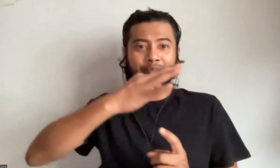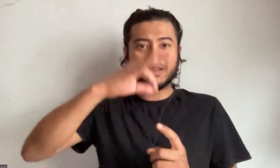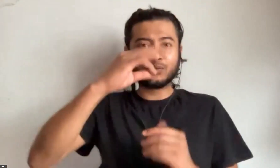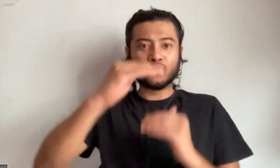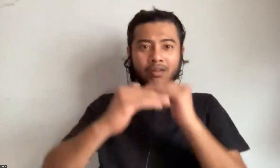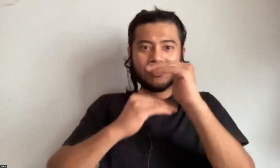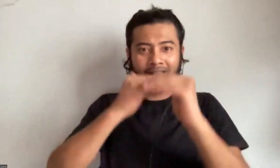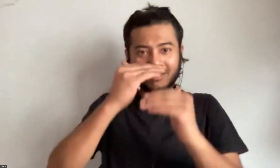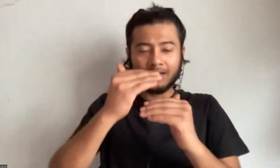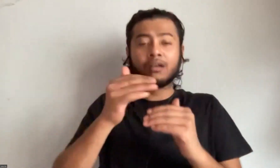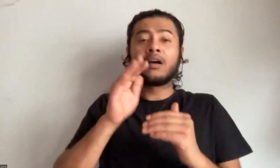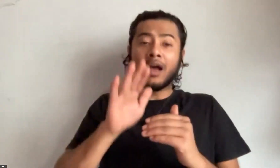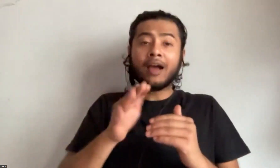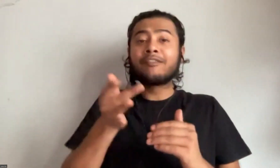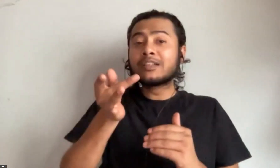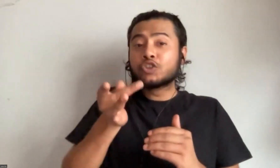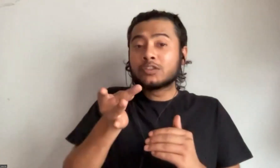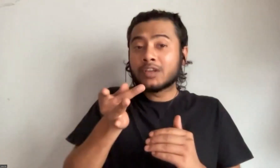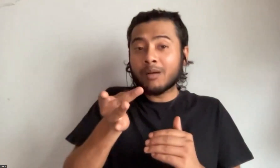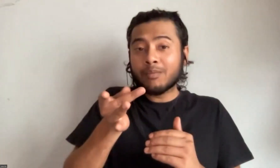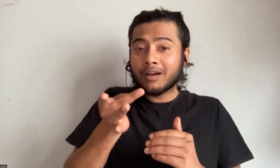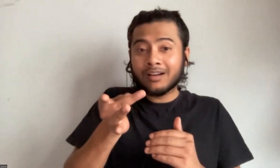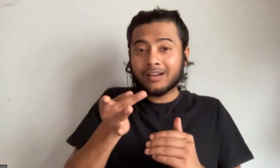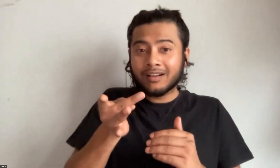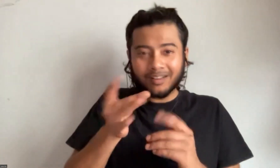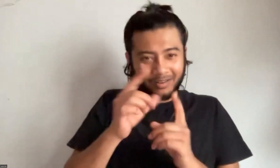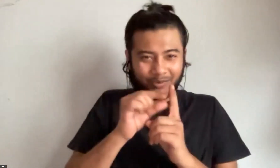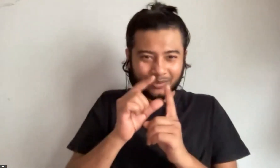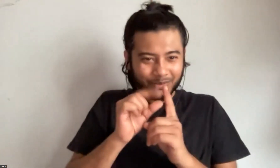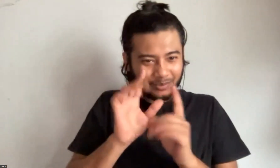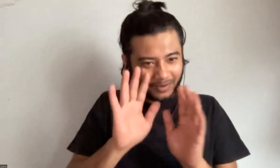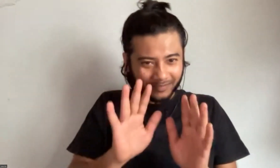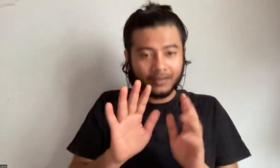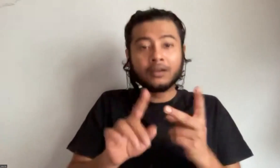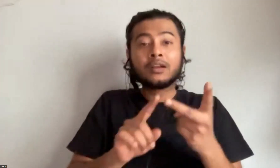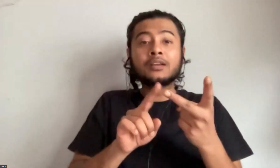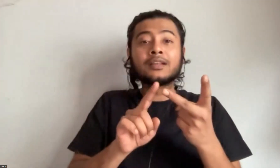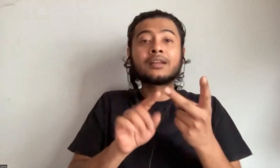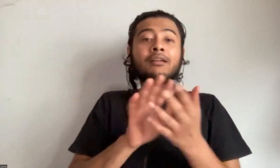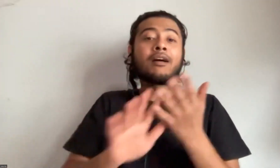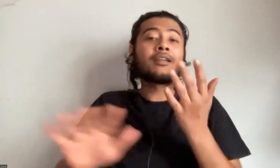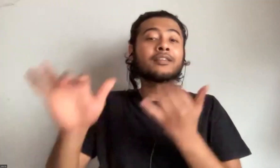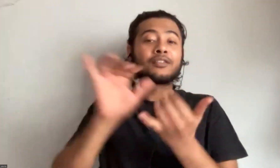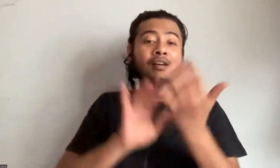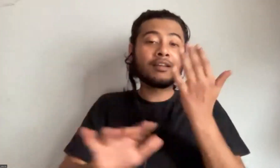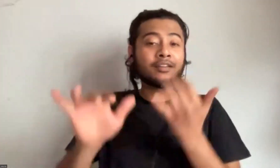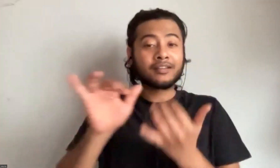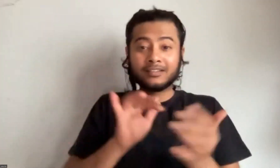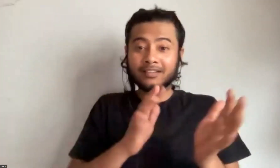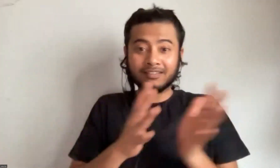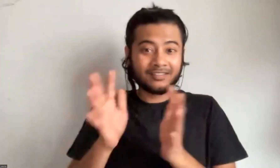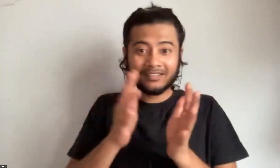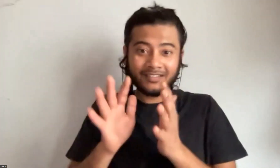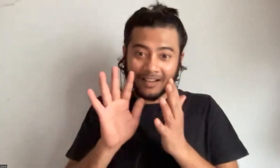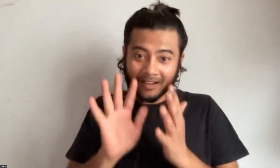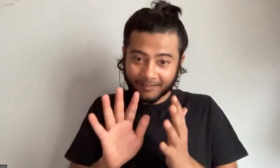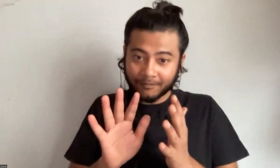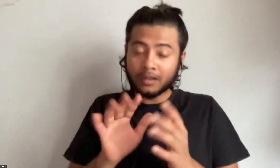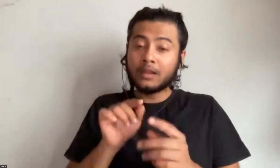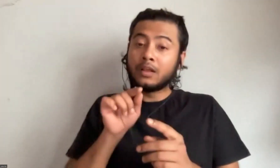So let's take you through the next slide and we will see and understand what actually is the meaning of this Hare Krishna